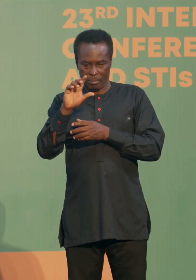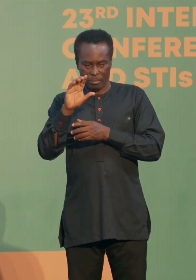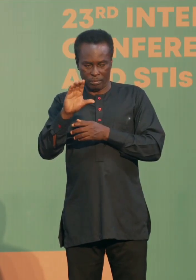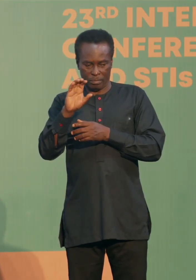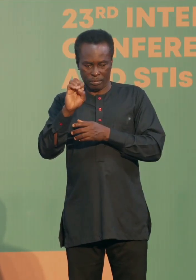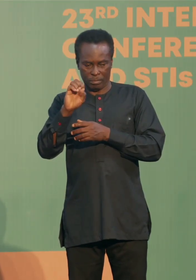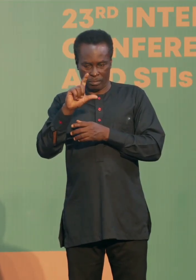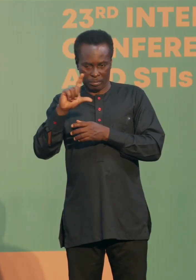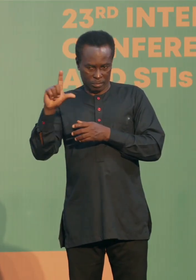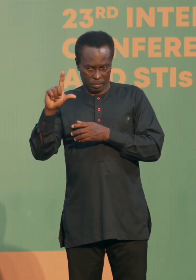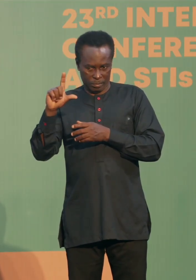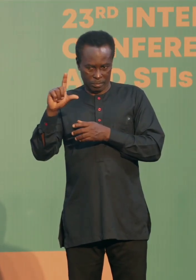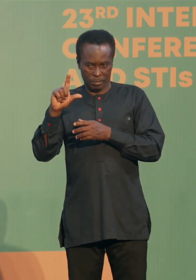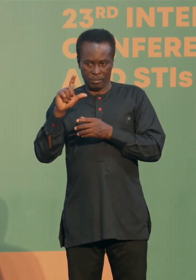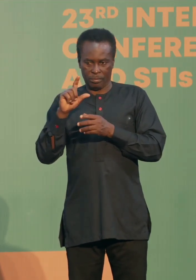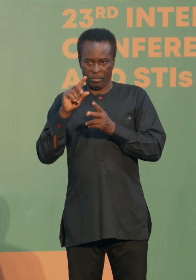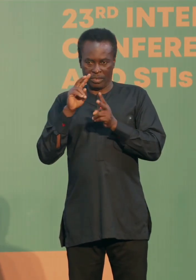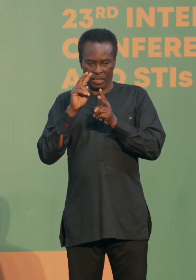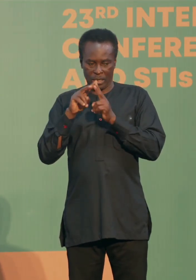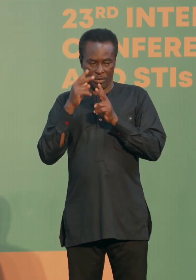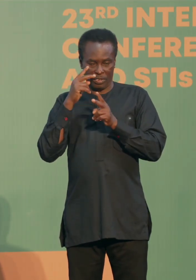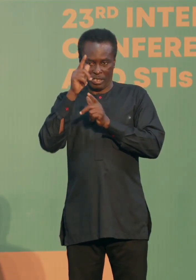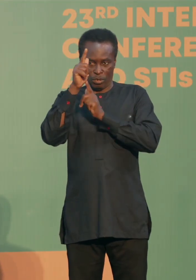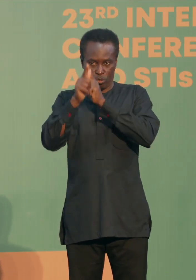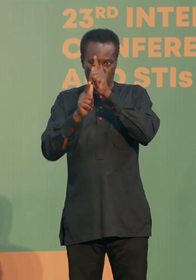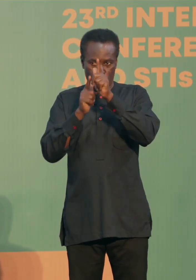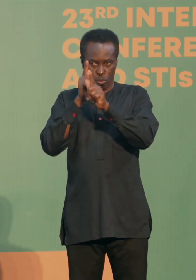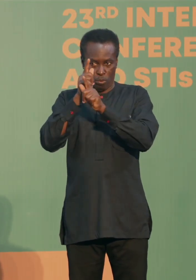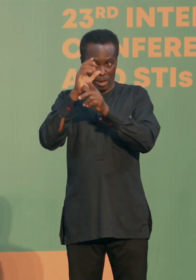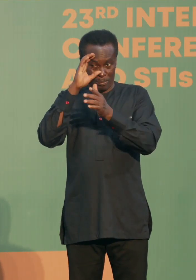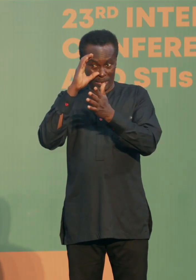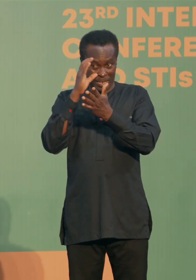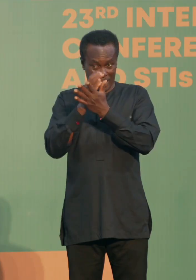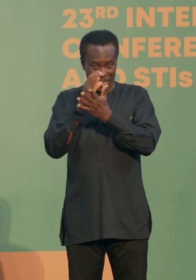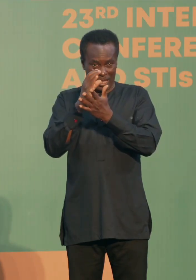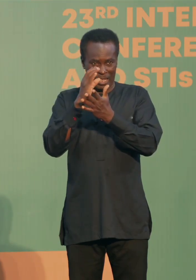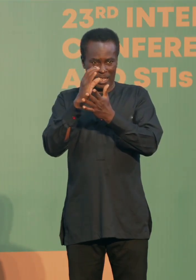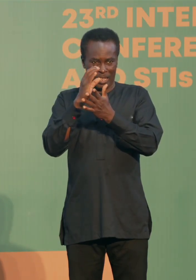also enter. And this is the global burden of the